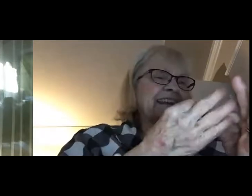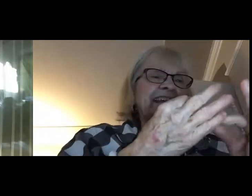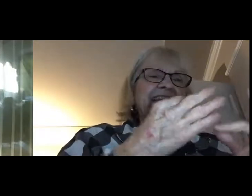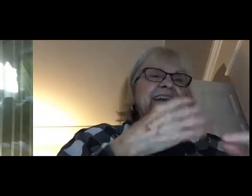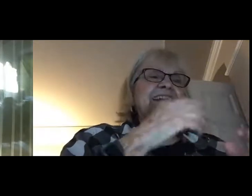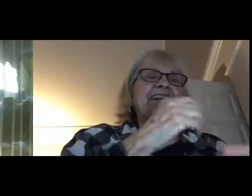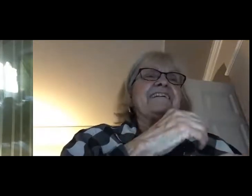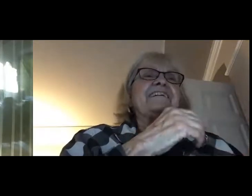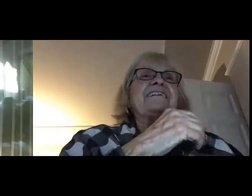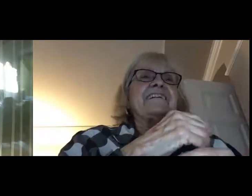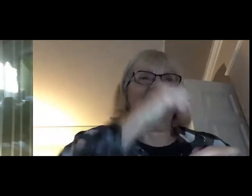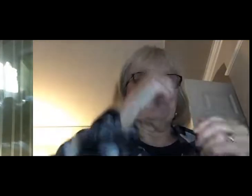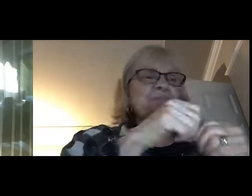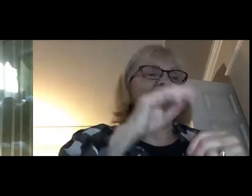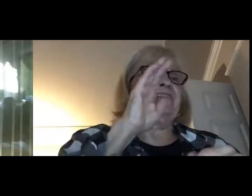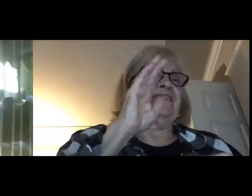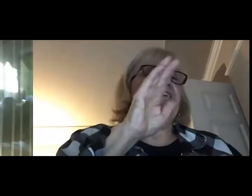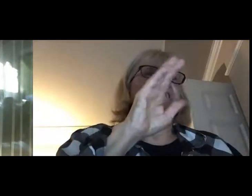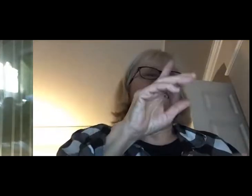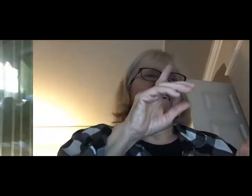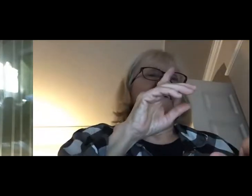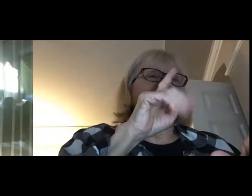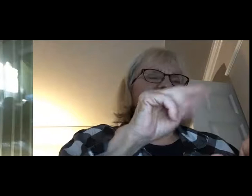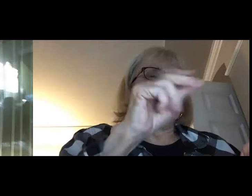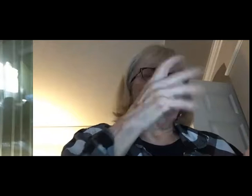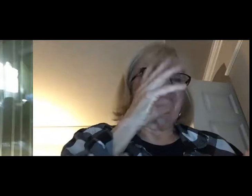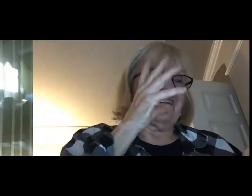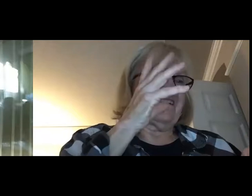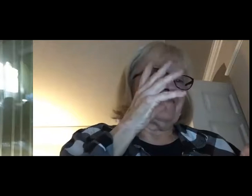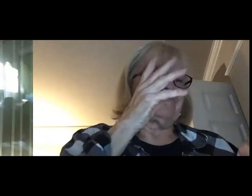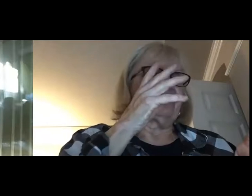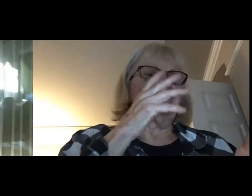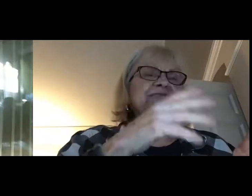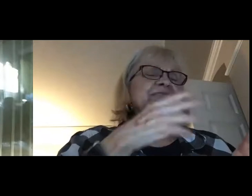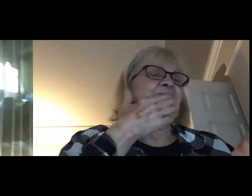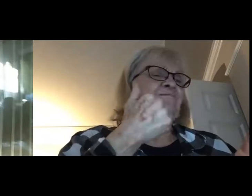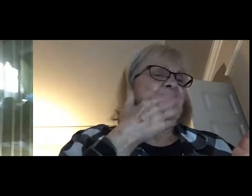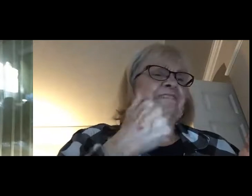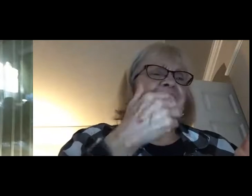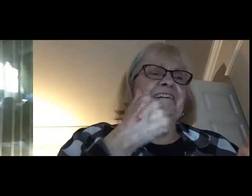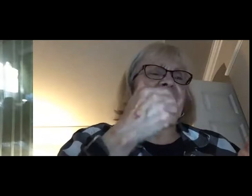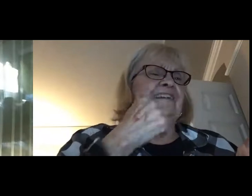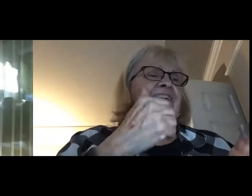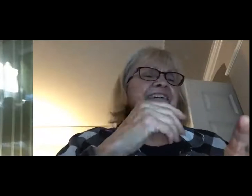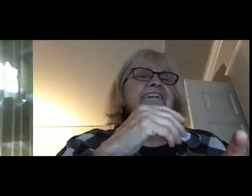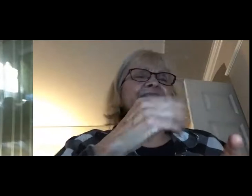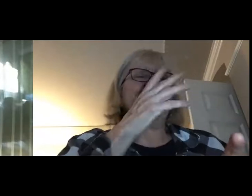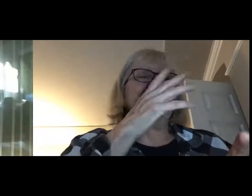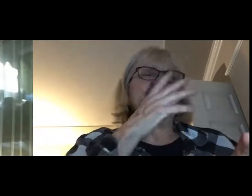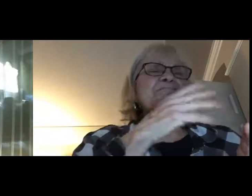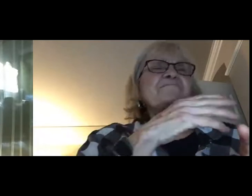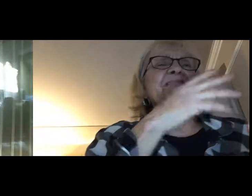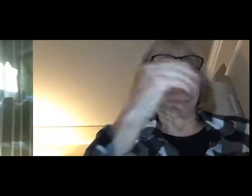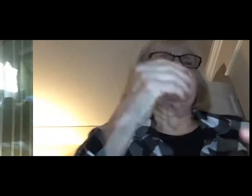love your family. I remember Dan's mom, so sweet.